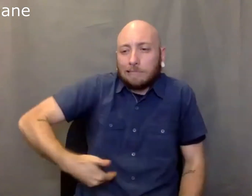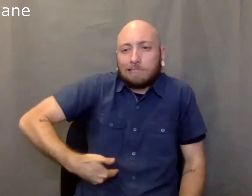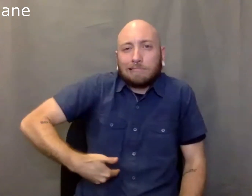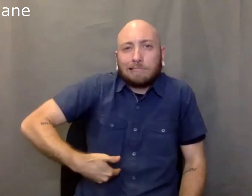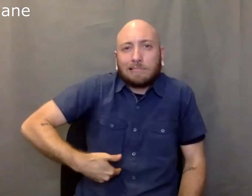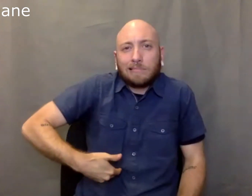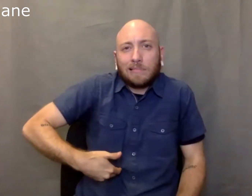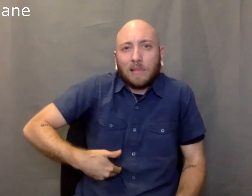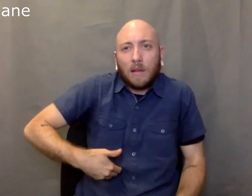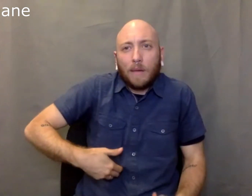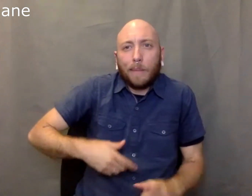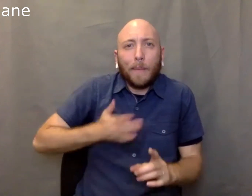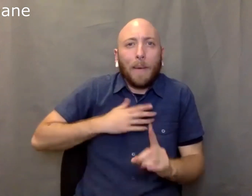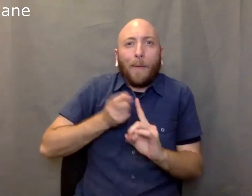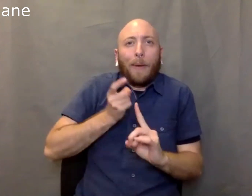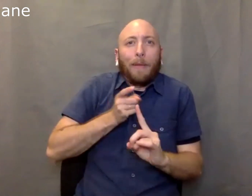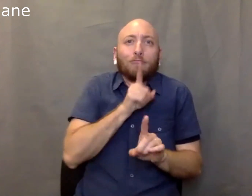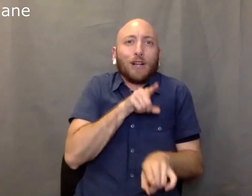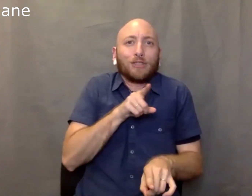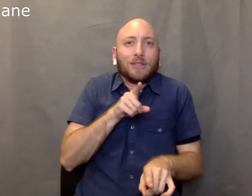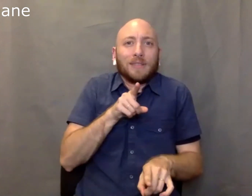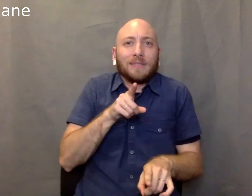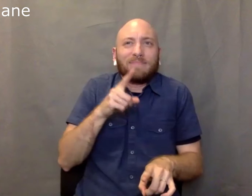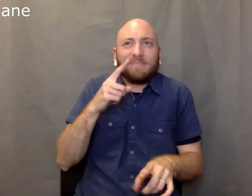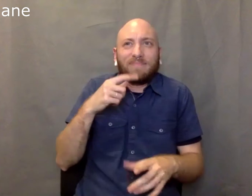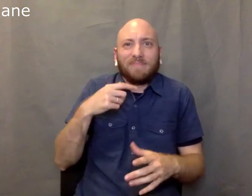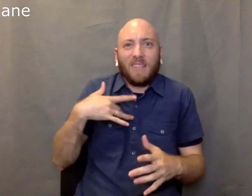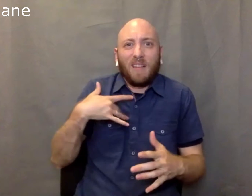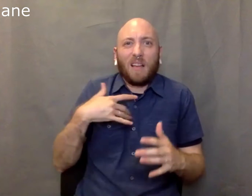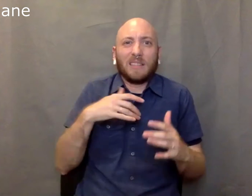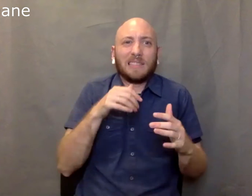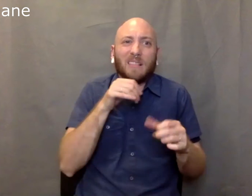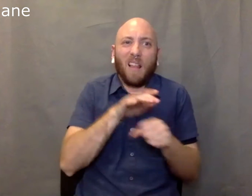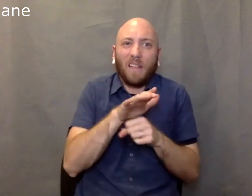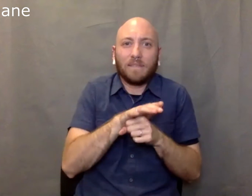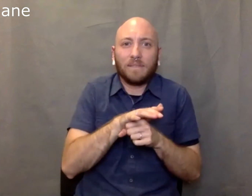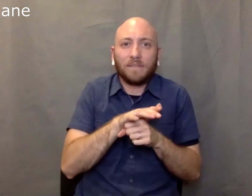than, or not really, not when I was younger, not more than, just usually less than.